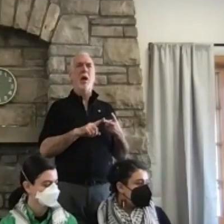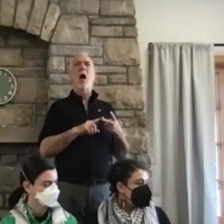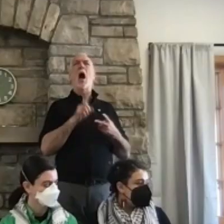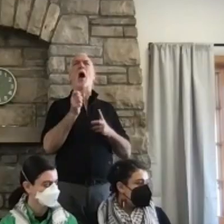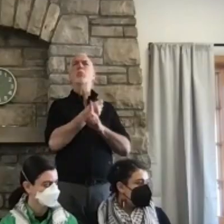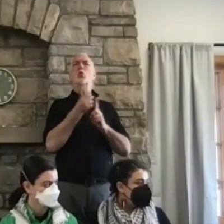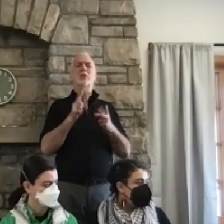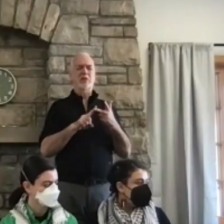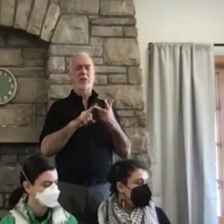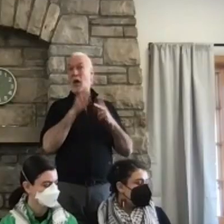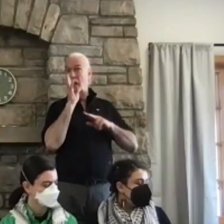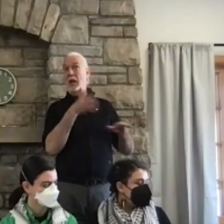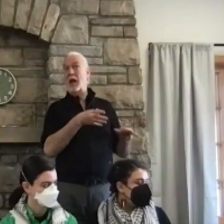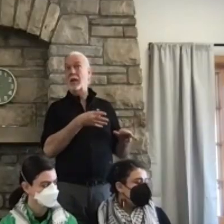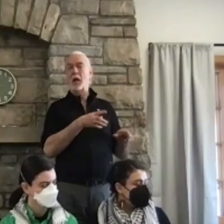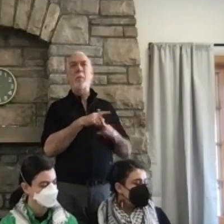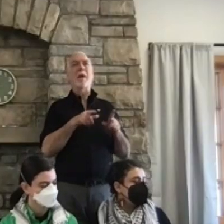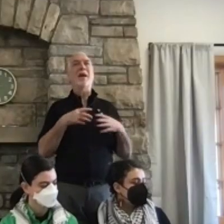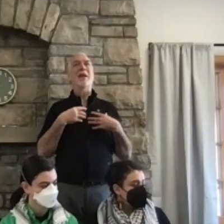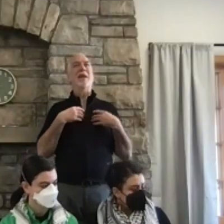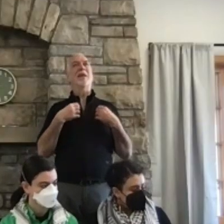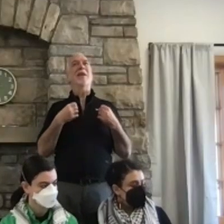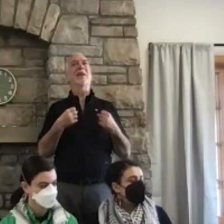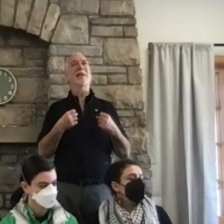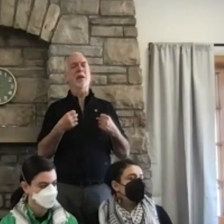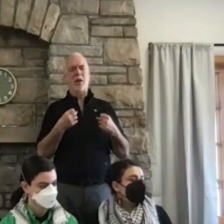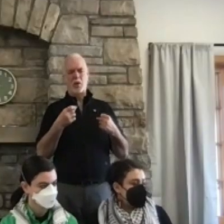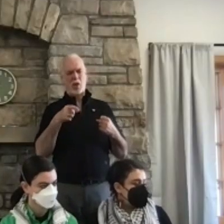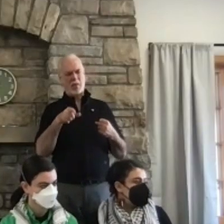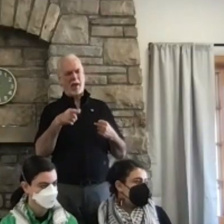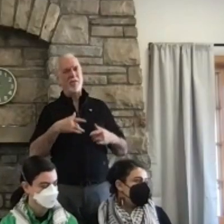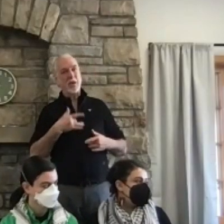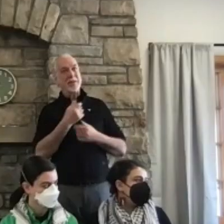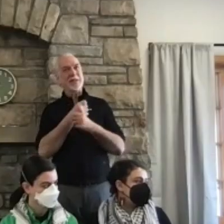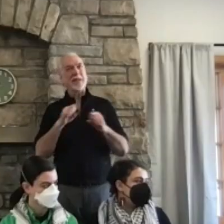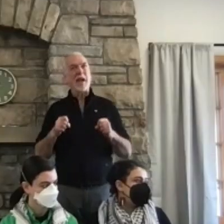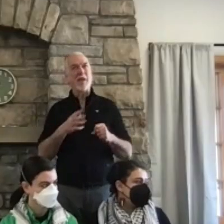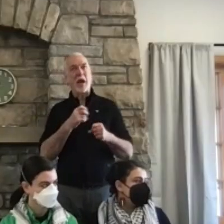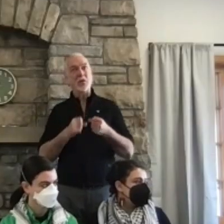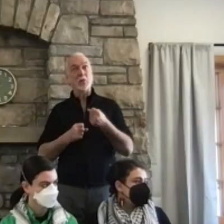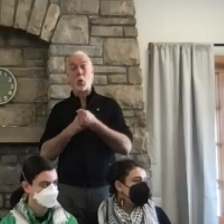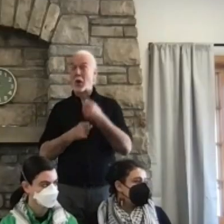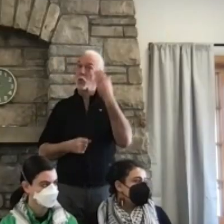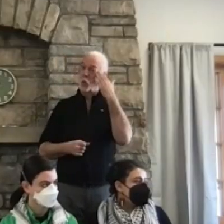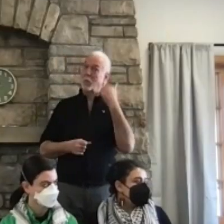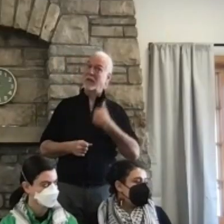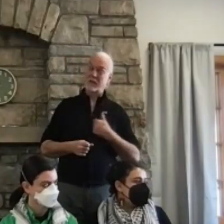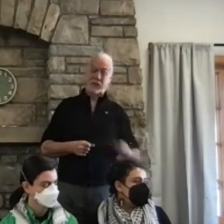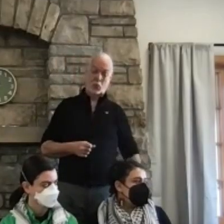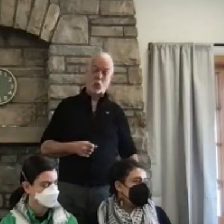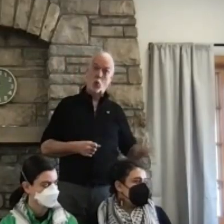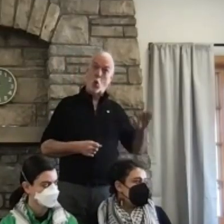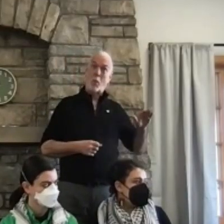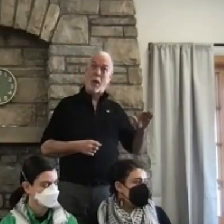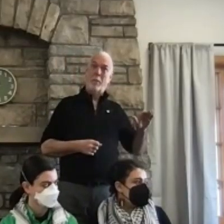Healing requires spaces where they feel safe, believed, and supported. I know from experiencing childhood